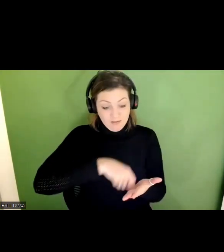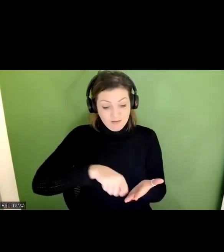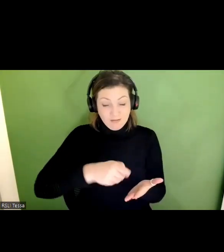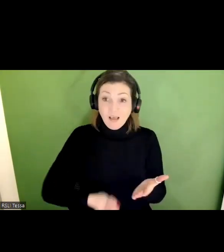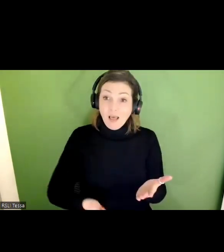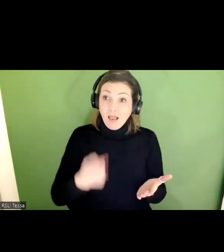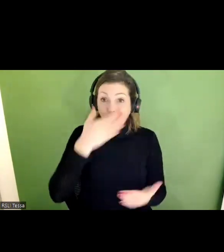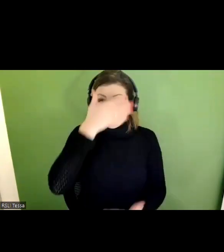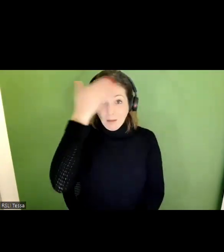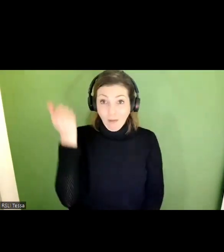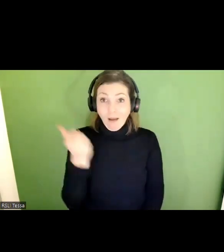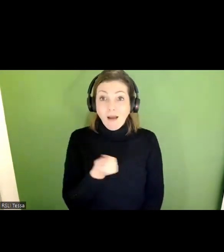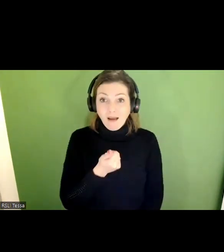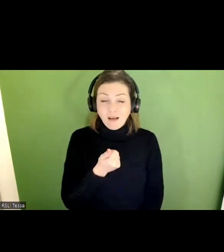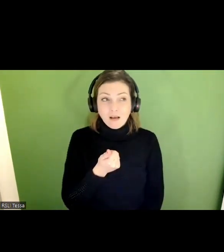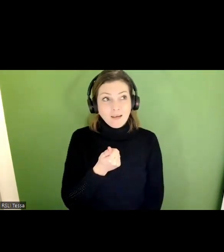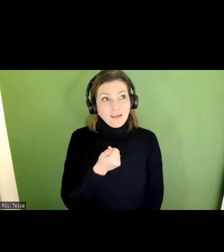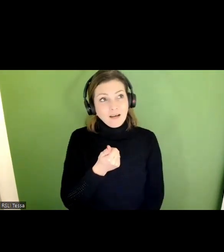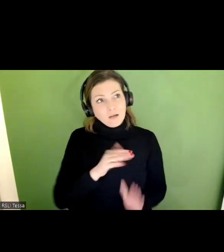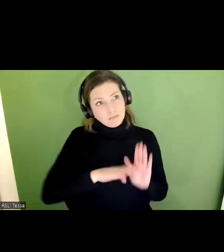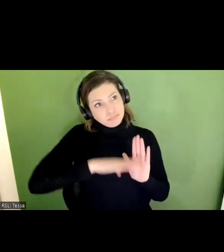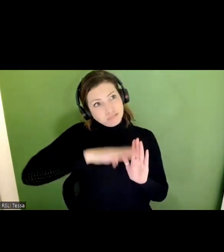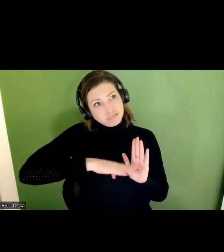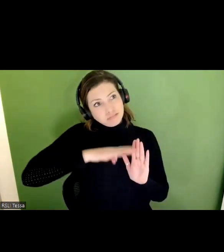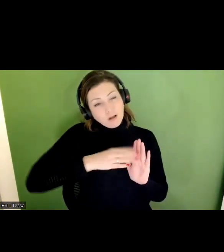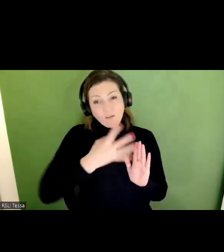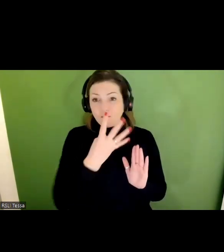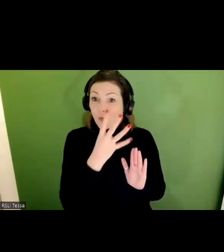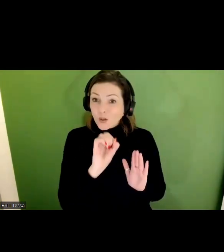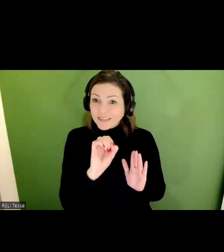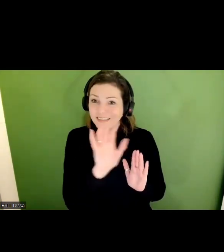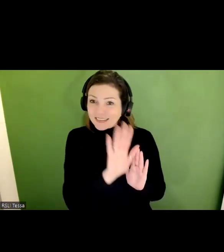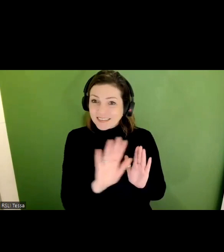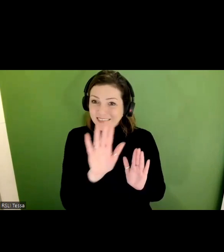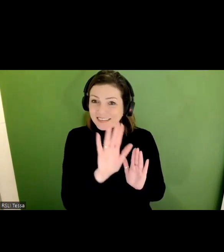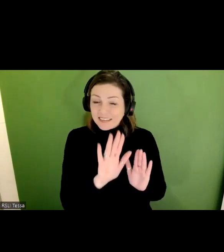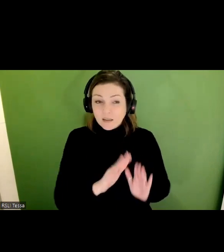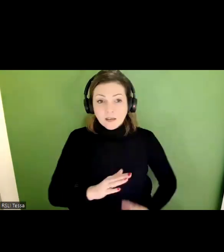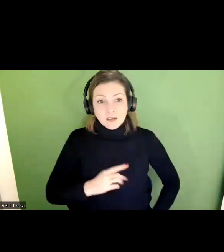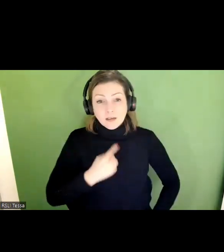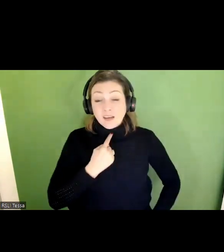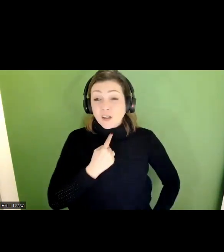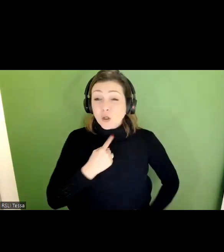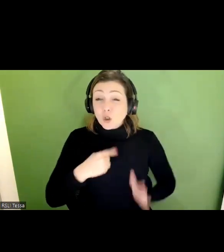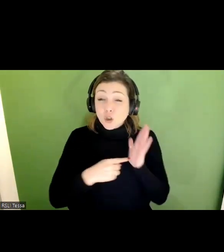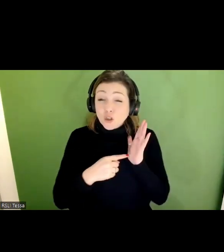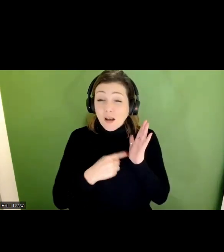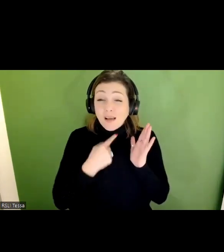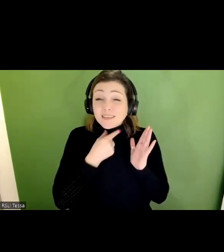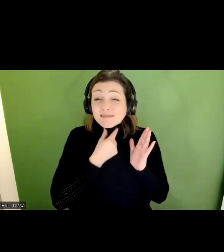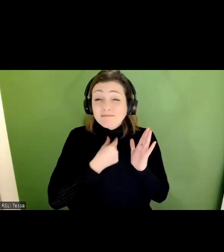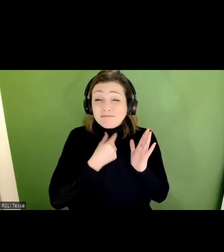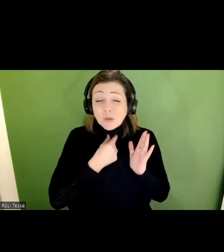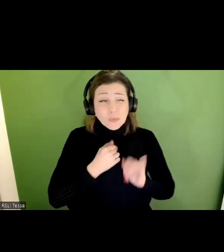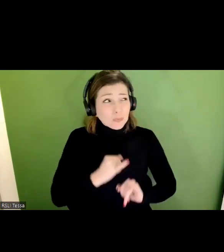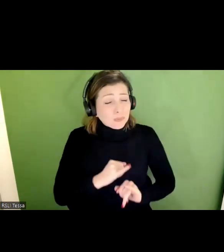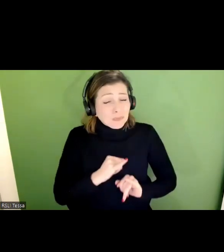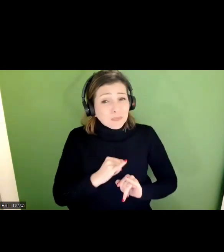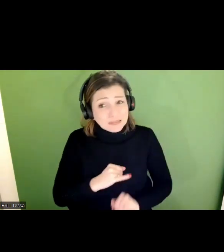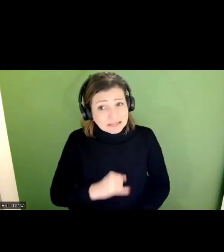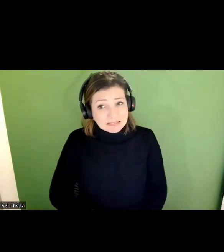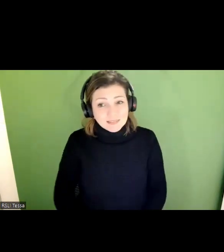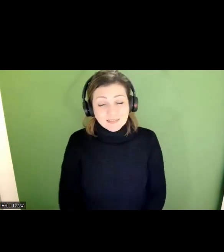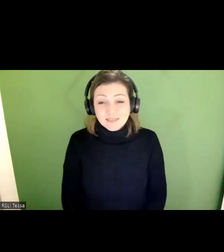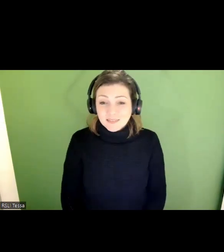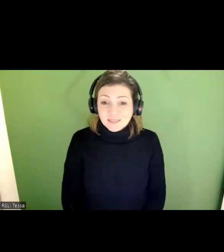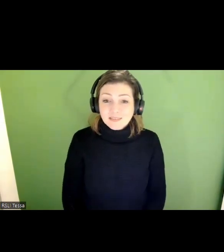was in the 40s, and I unfortunately had tonsillitis at the same time, which was fun.